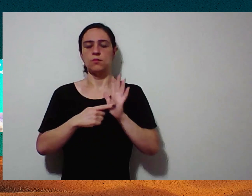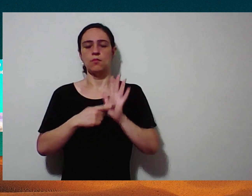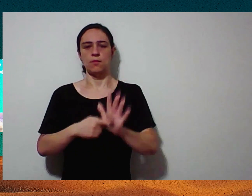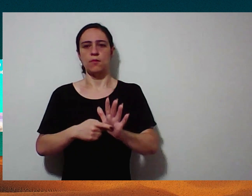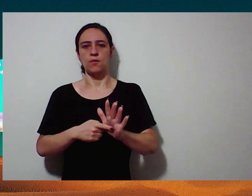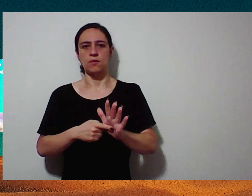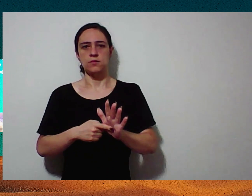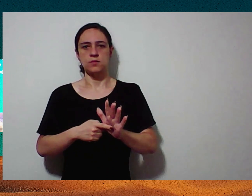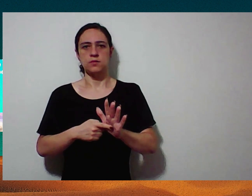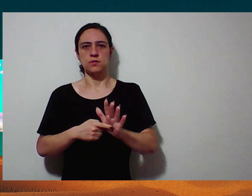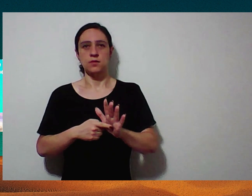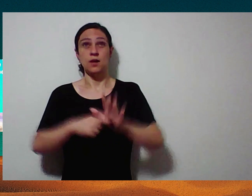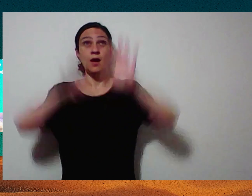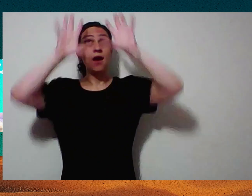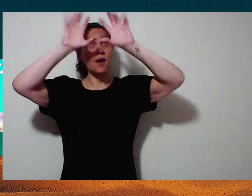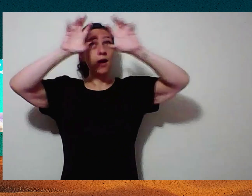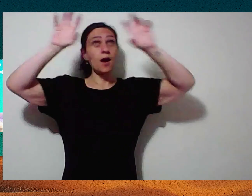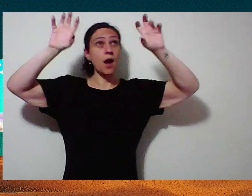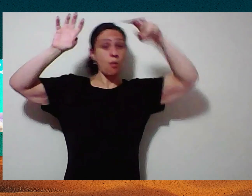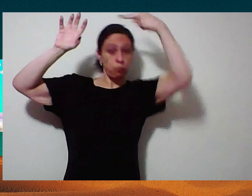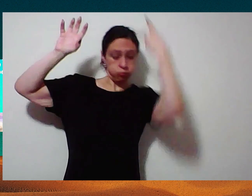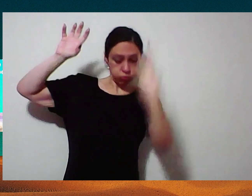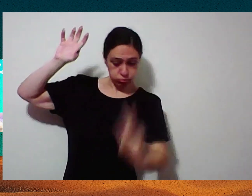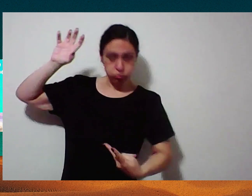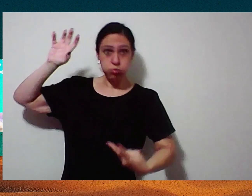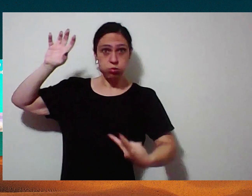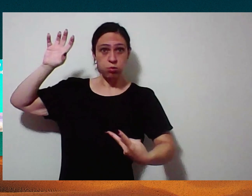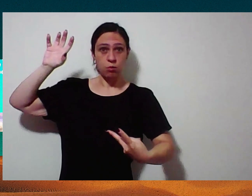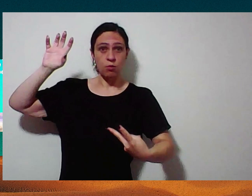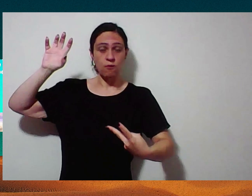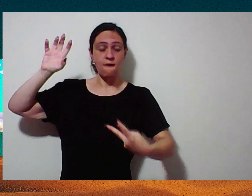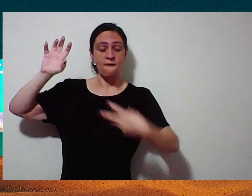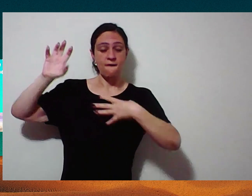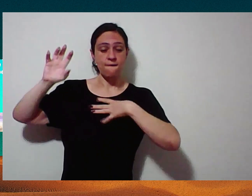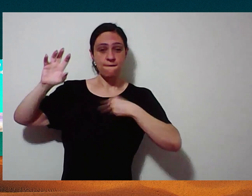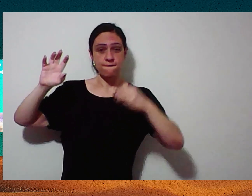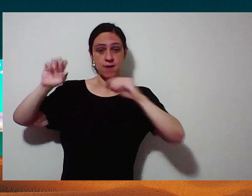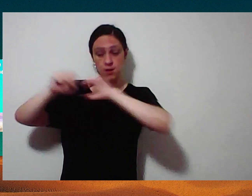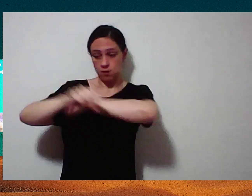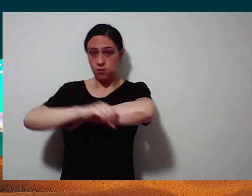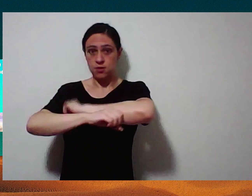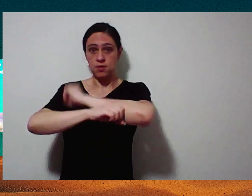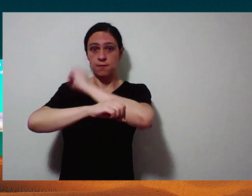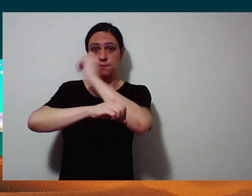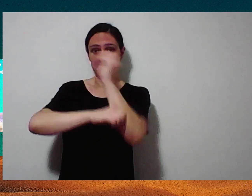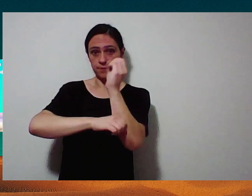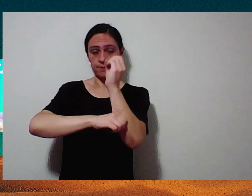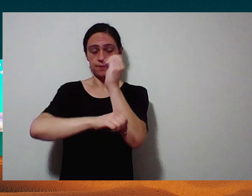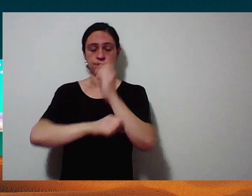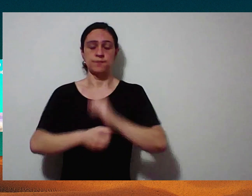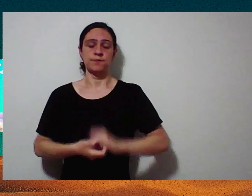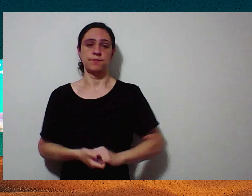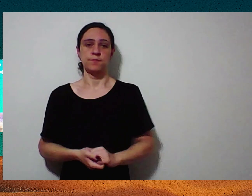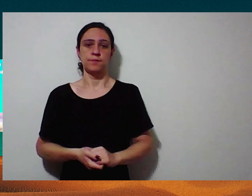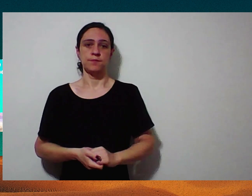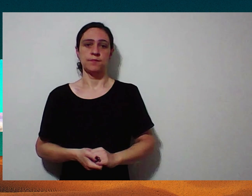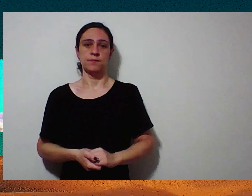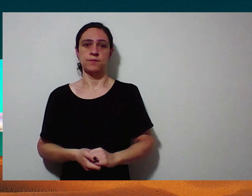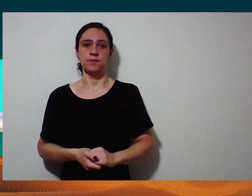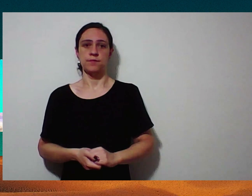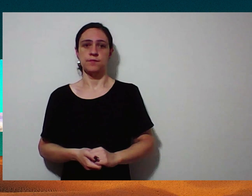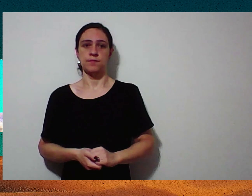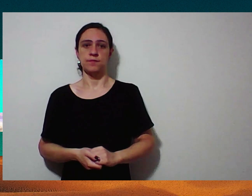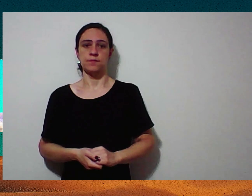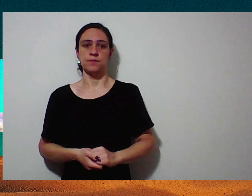ó estrela da manhã, filho da alva. Isaiah 14, verse 12 says, how you